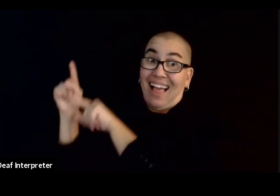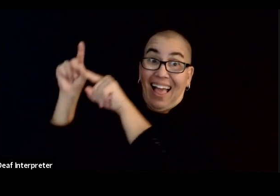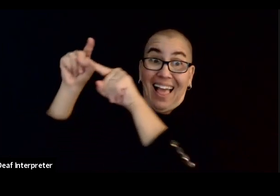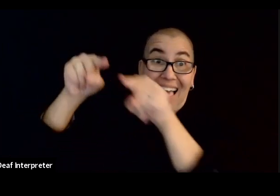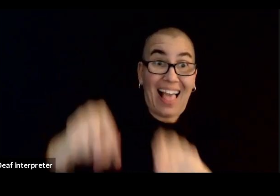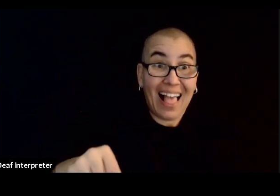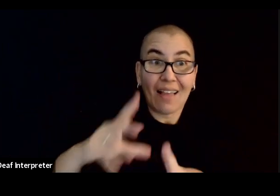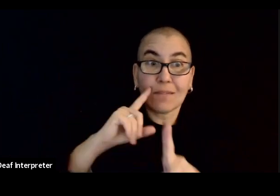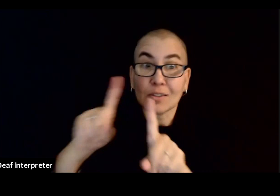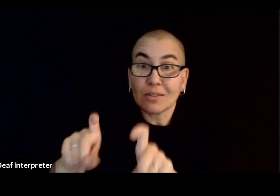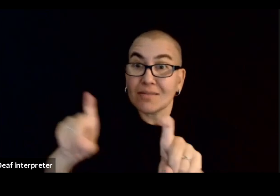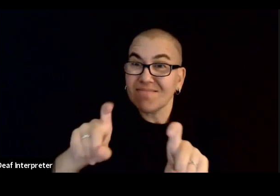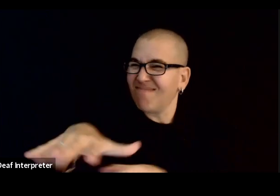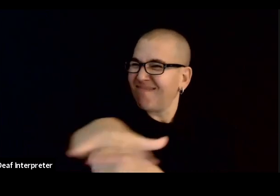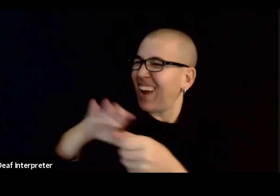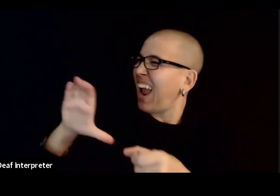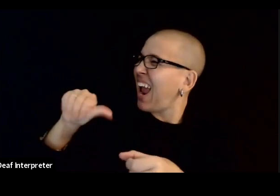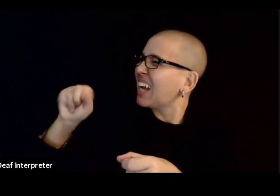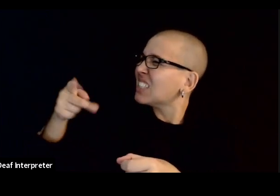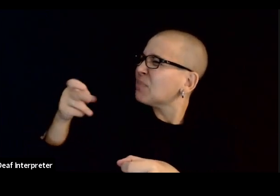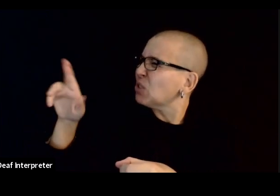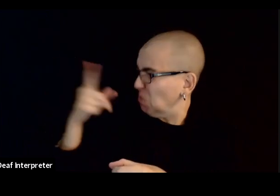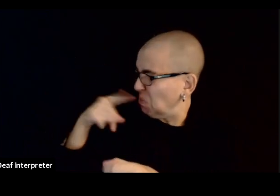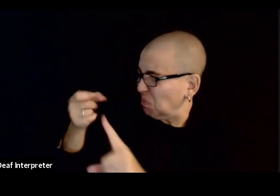Assistant Commissioner Huff to do that question.